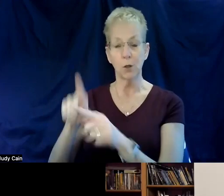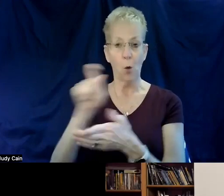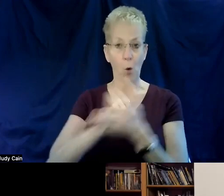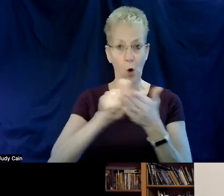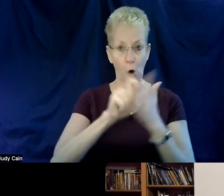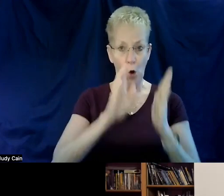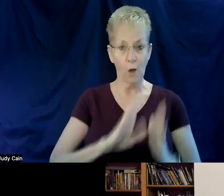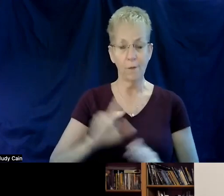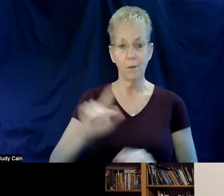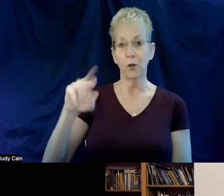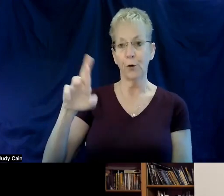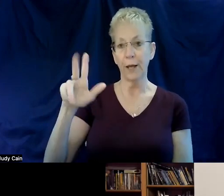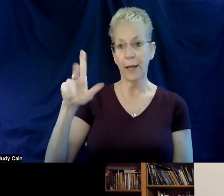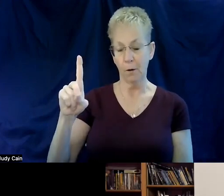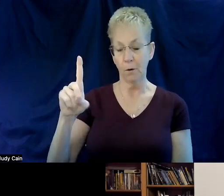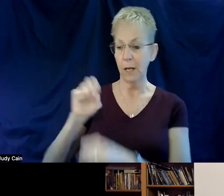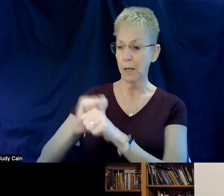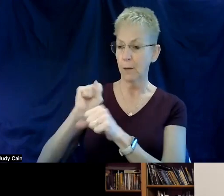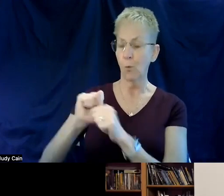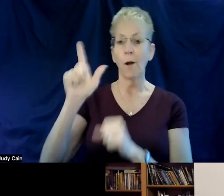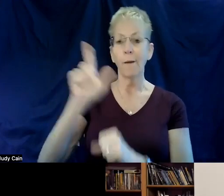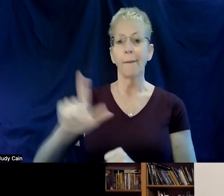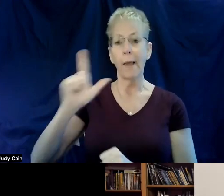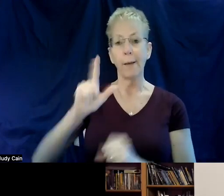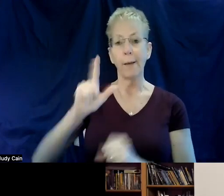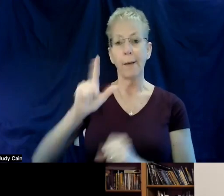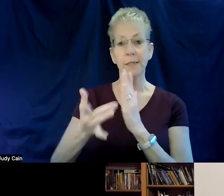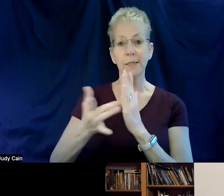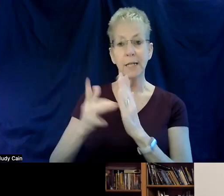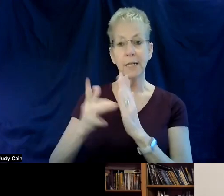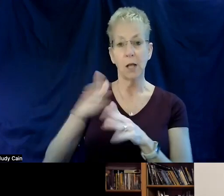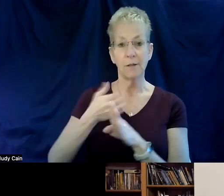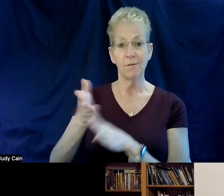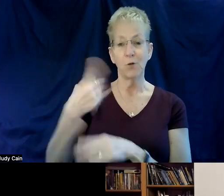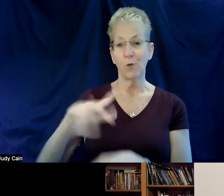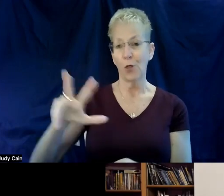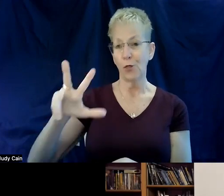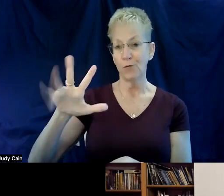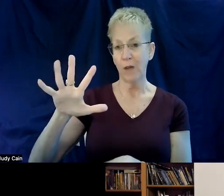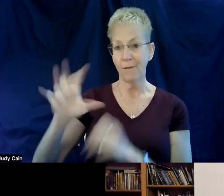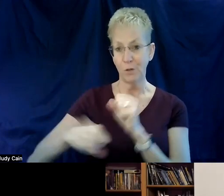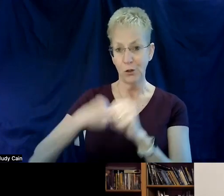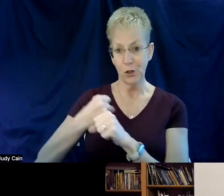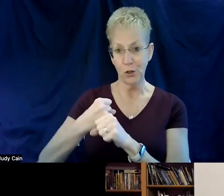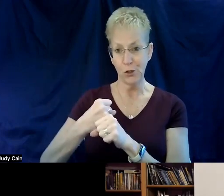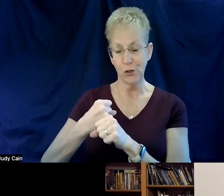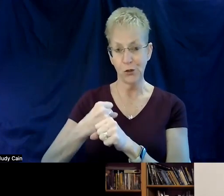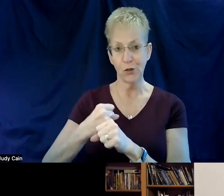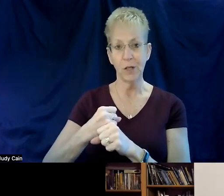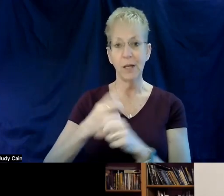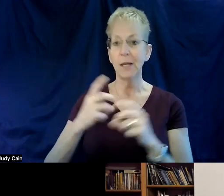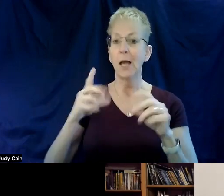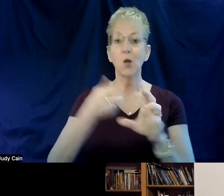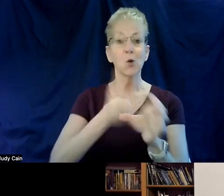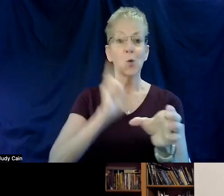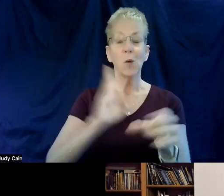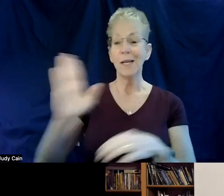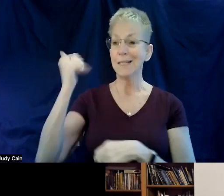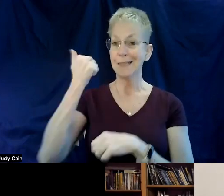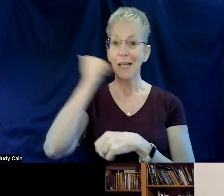in the library and information technology fields for over 35 years and quit the day routine job